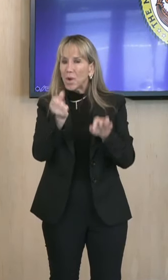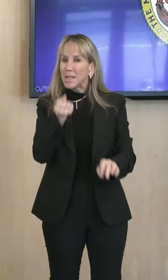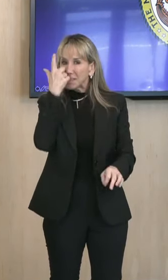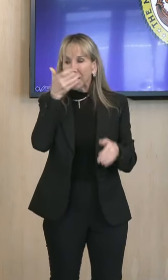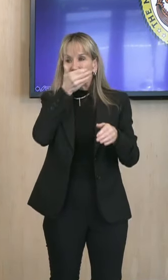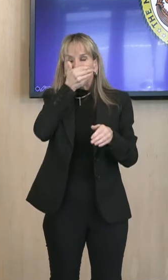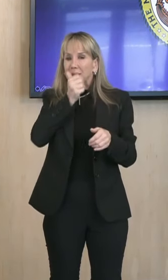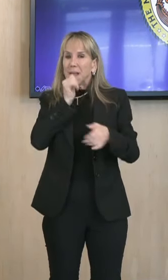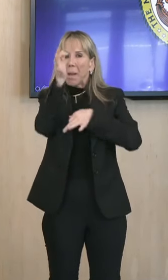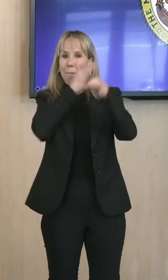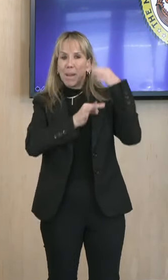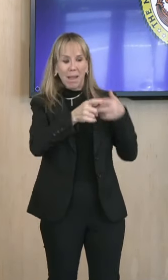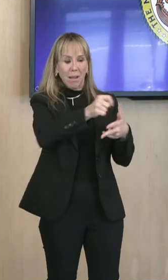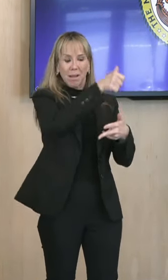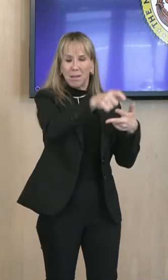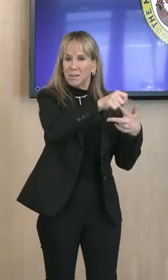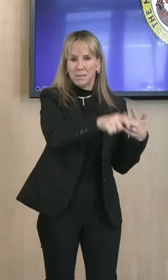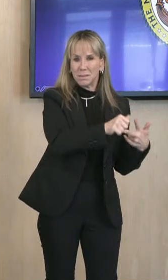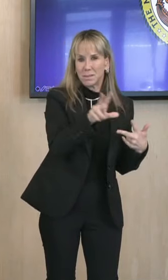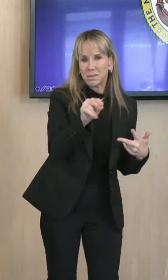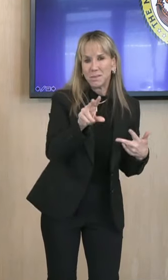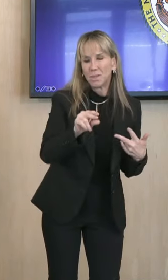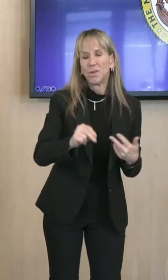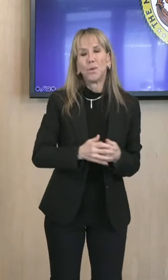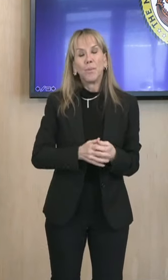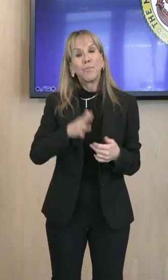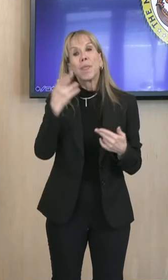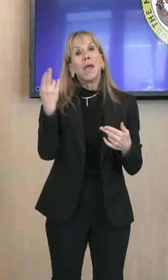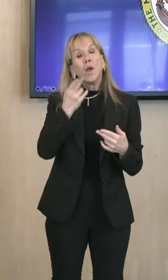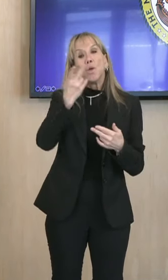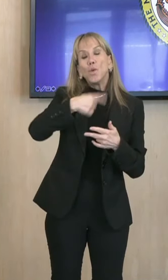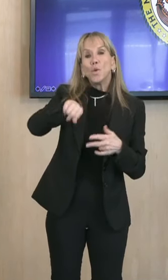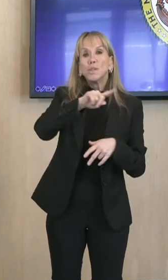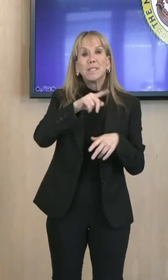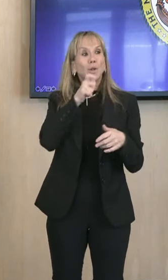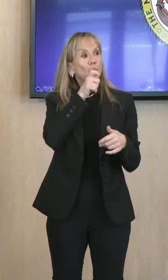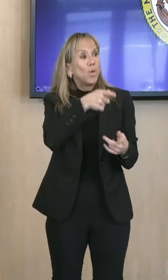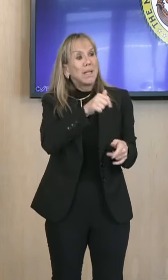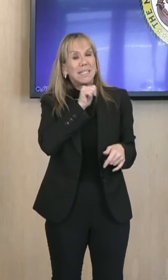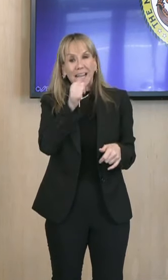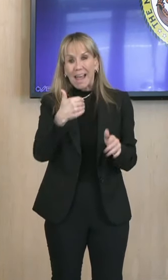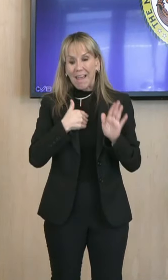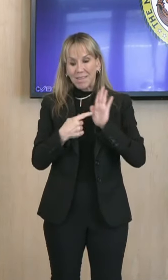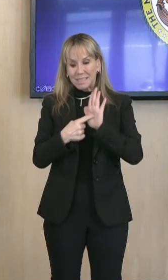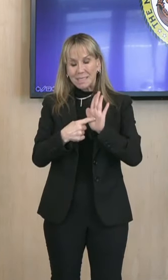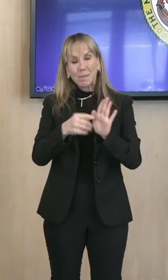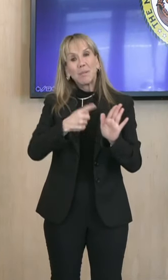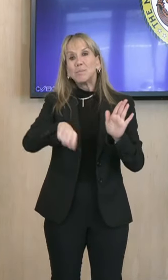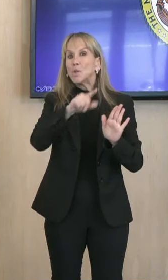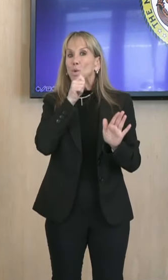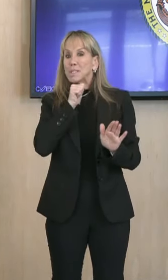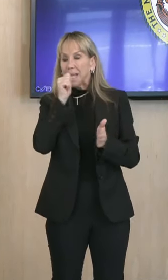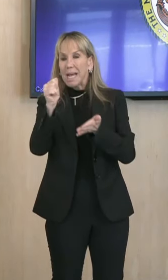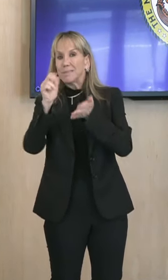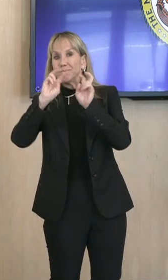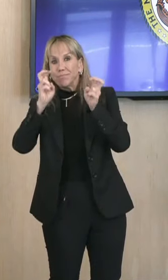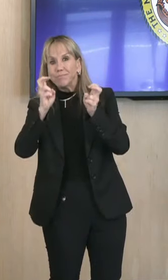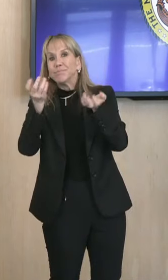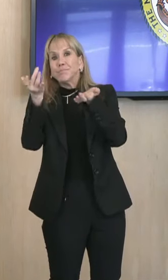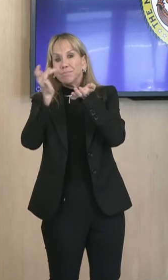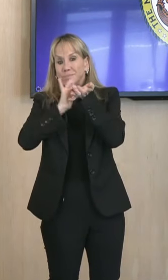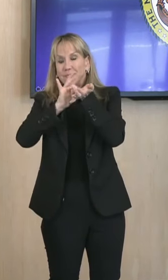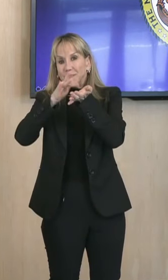It is also important to note that the utilization of masks by civilian personnel who are non-symptomatic should not be medical-grade